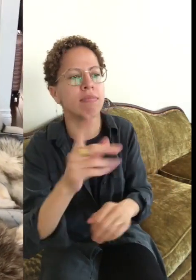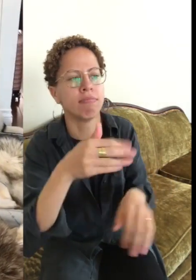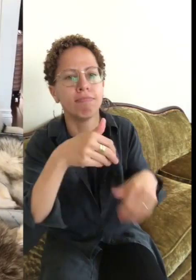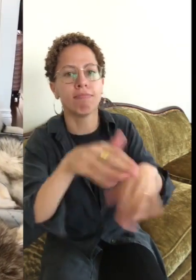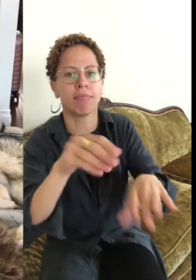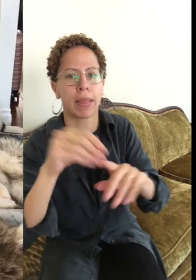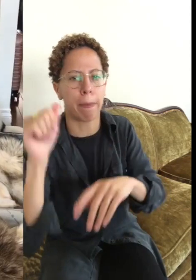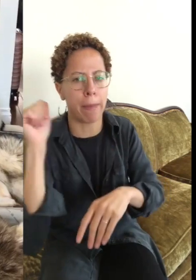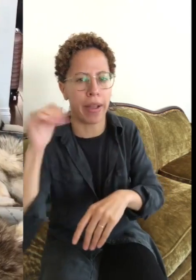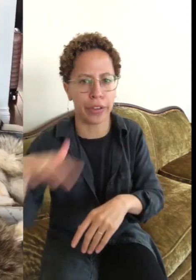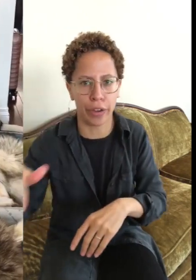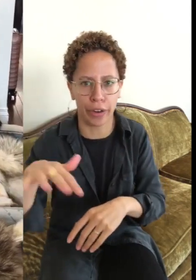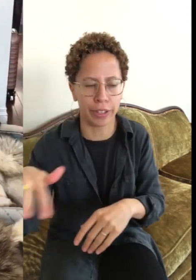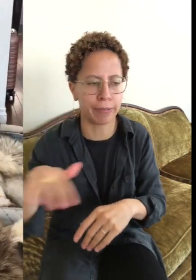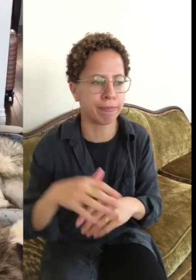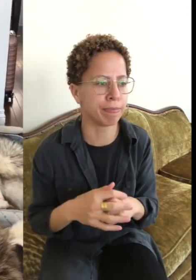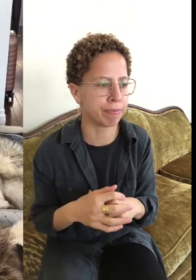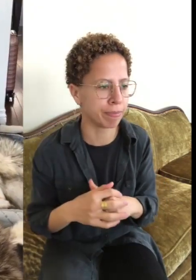in the backyard, please.